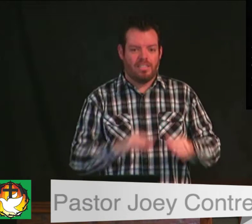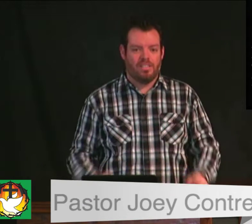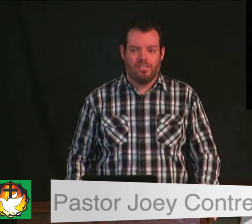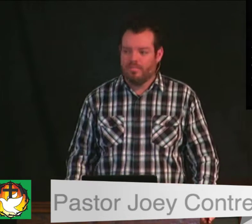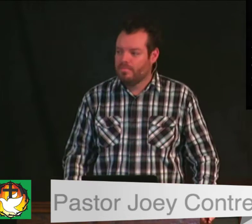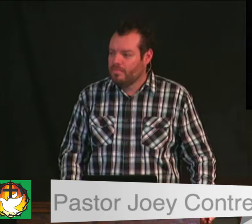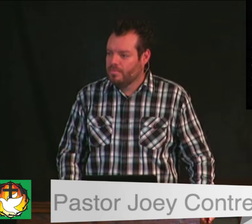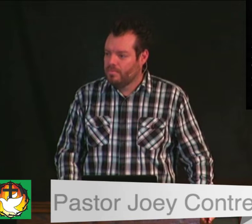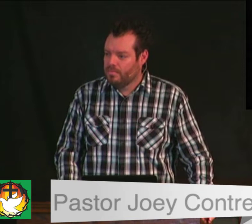message.